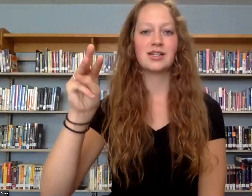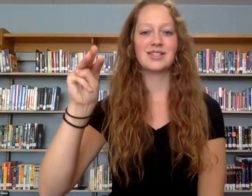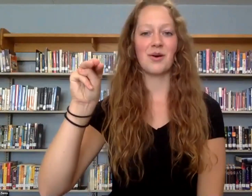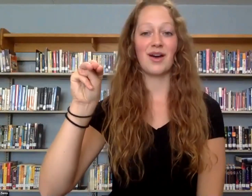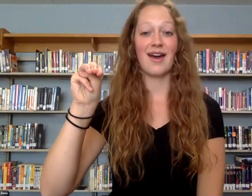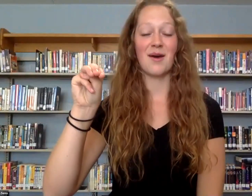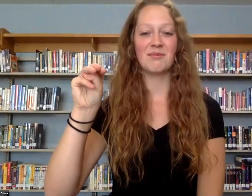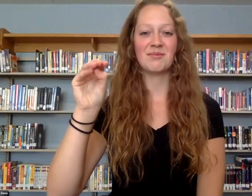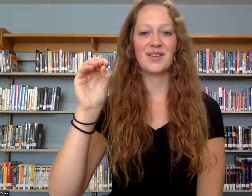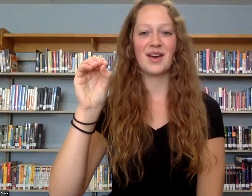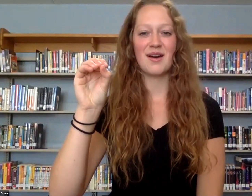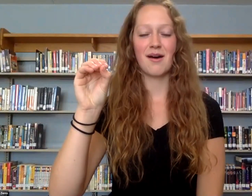So,